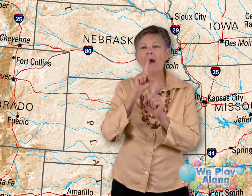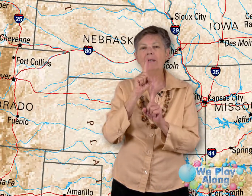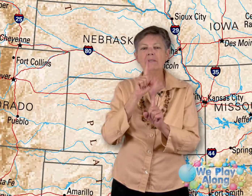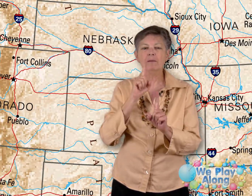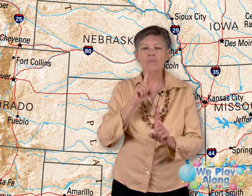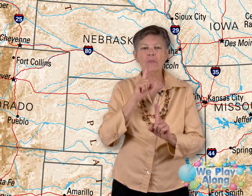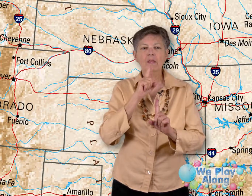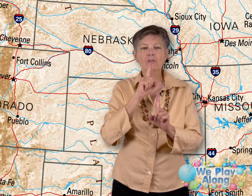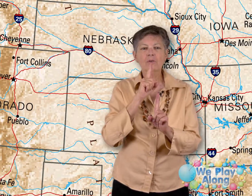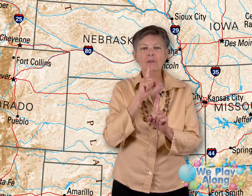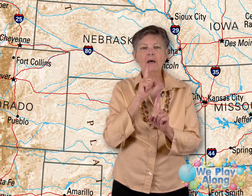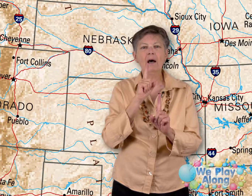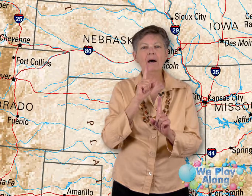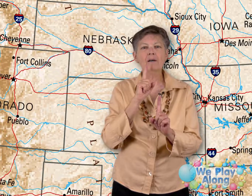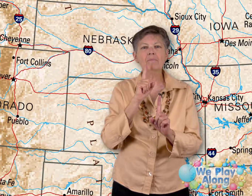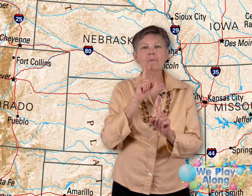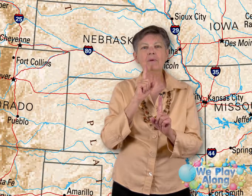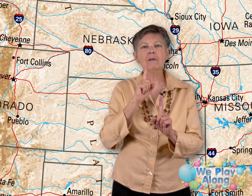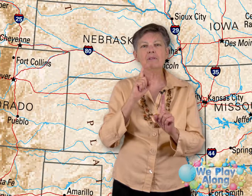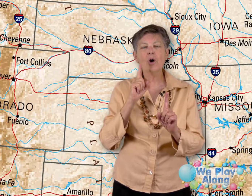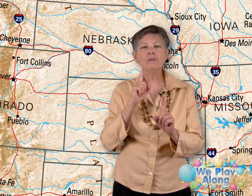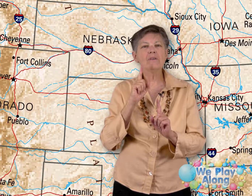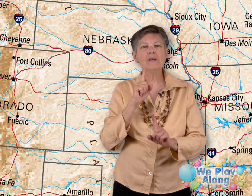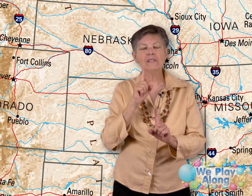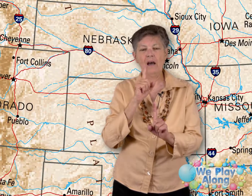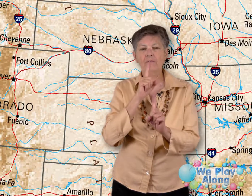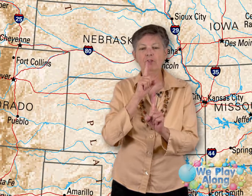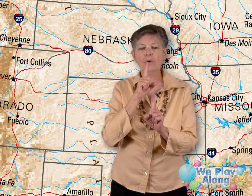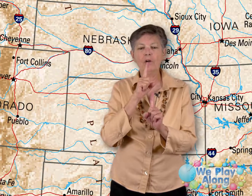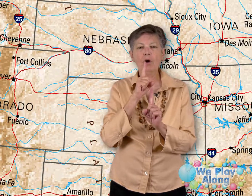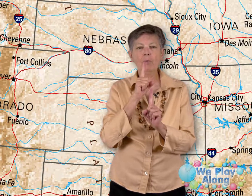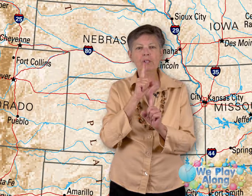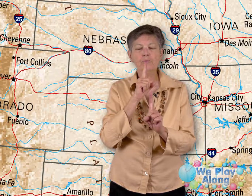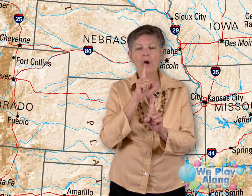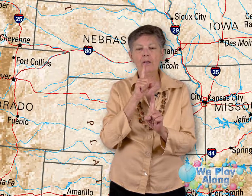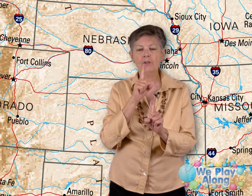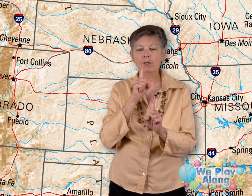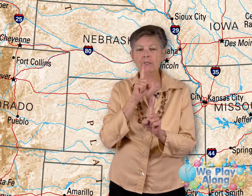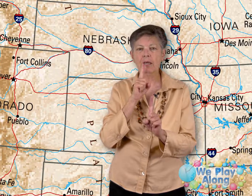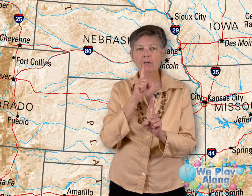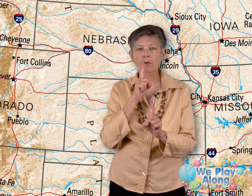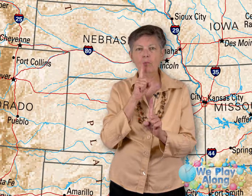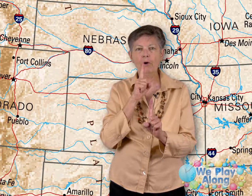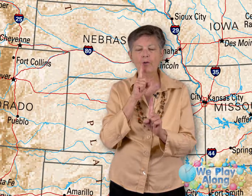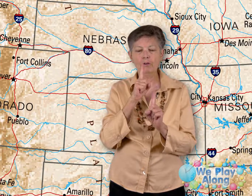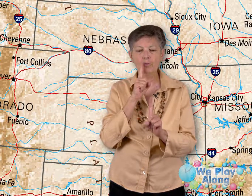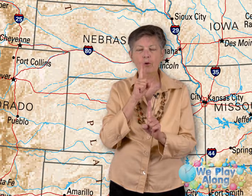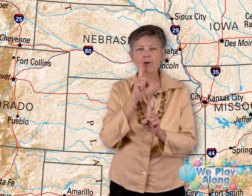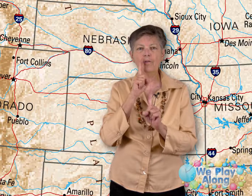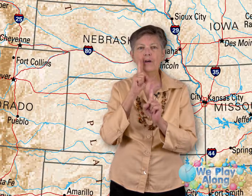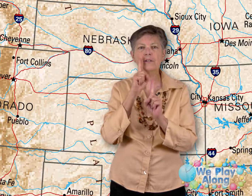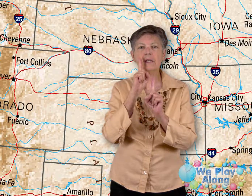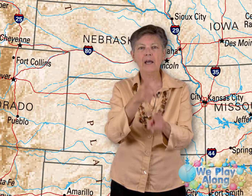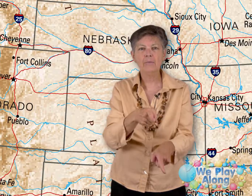responds to the notes of the dove. So we're going to go respond. So you're going to take two pointer fingers and come